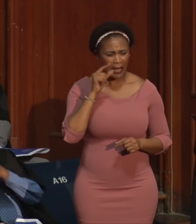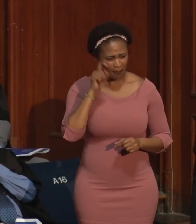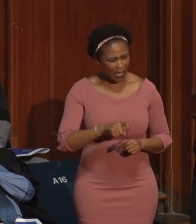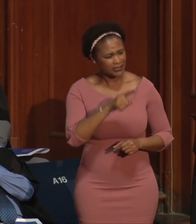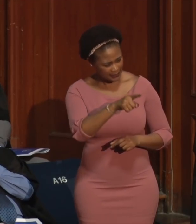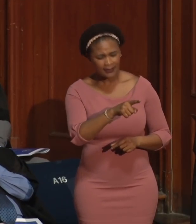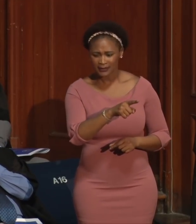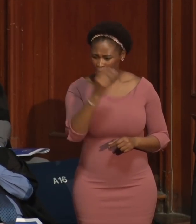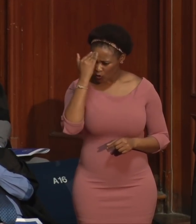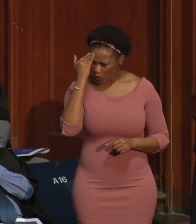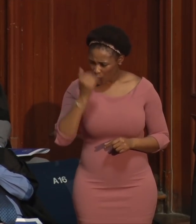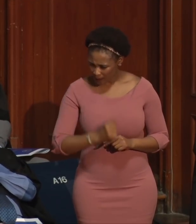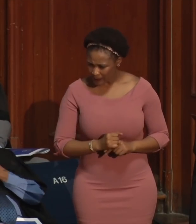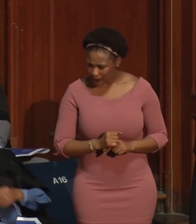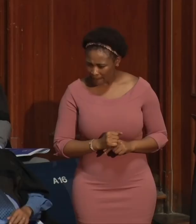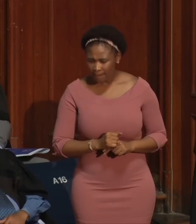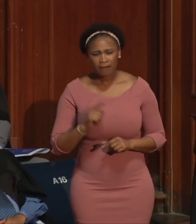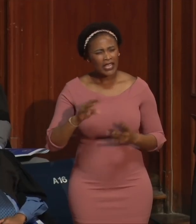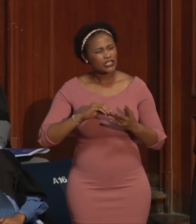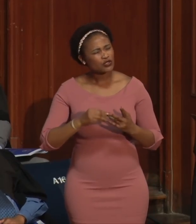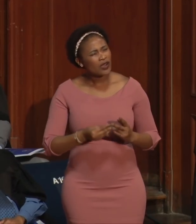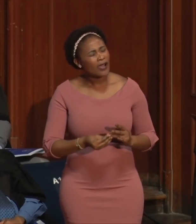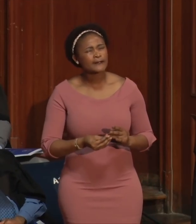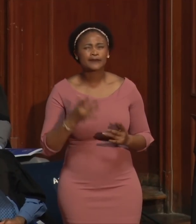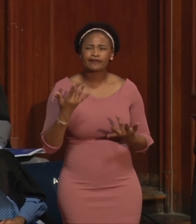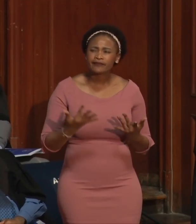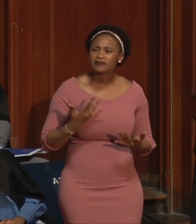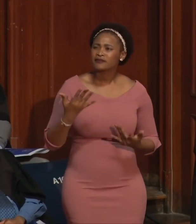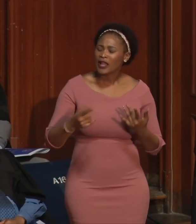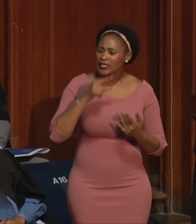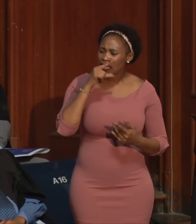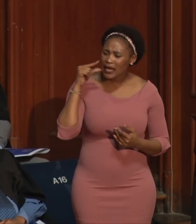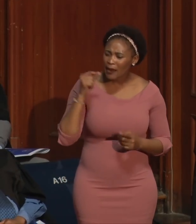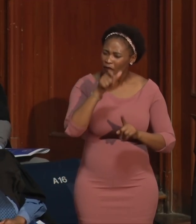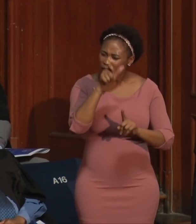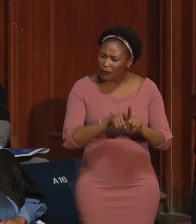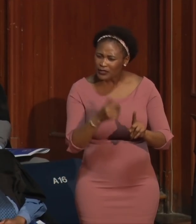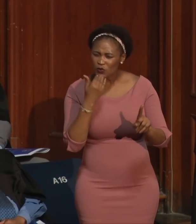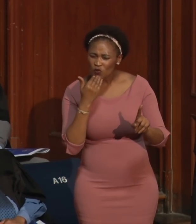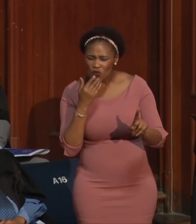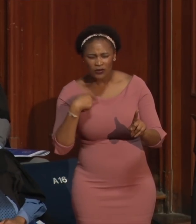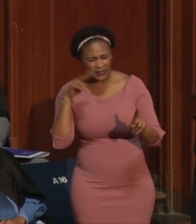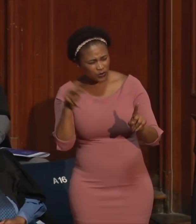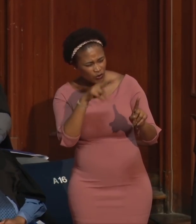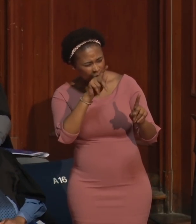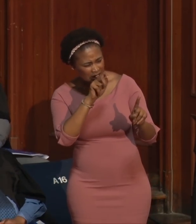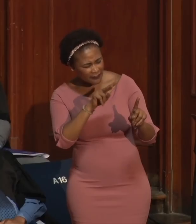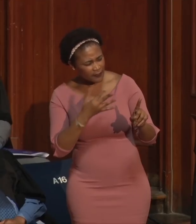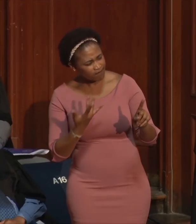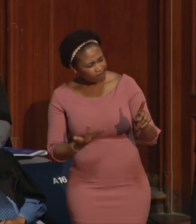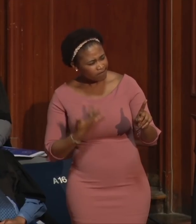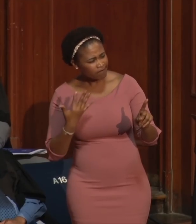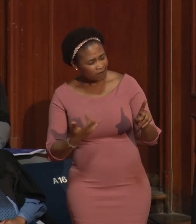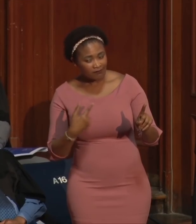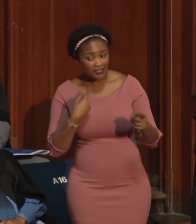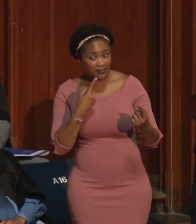name. And he was trying to remember the name of this person he saw on TV, and I'm like,